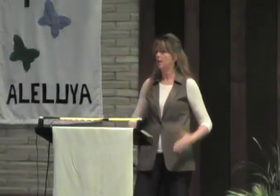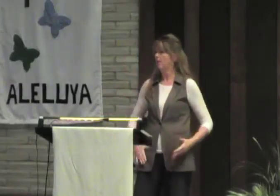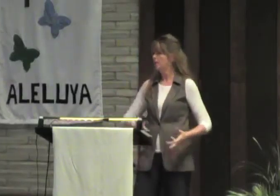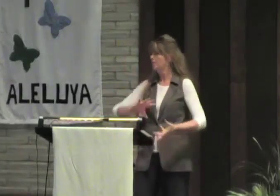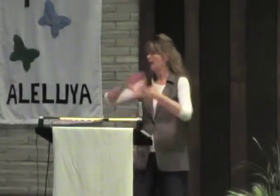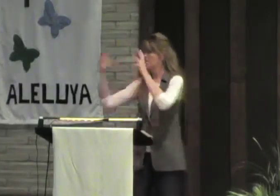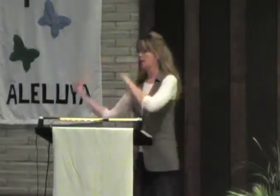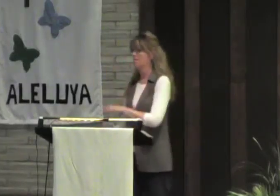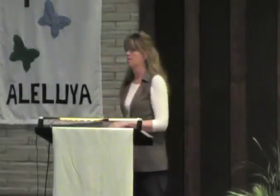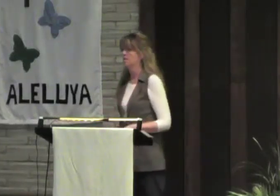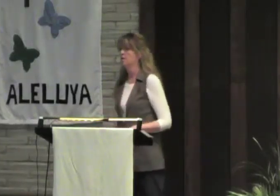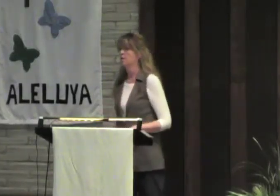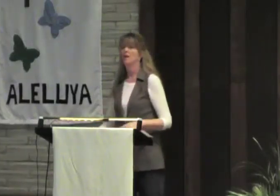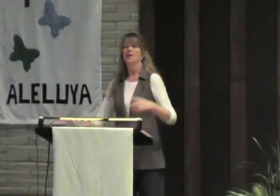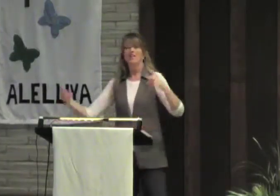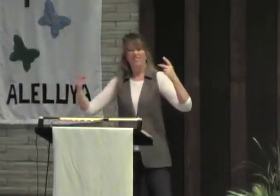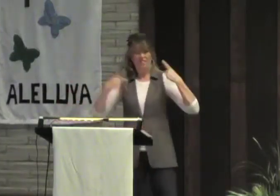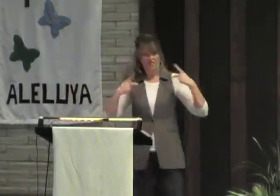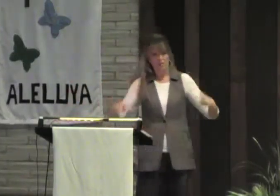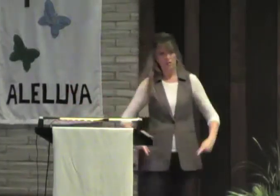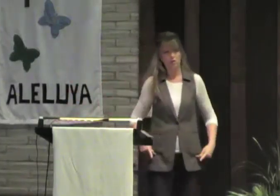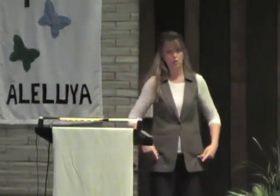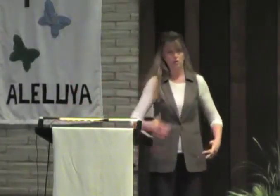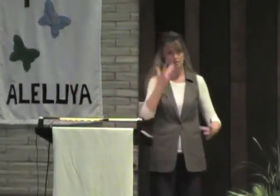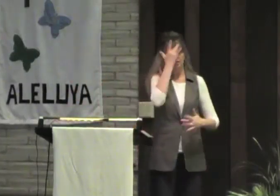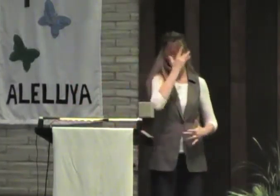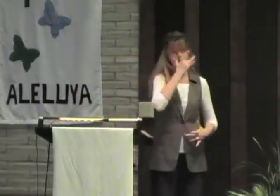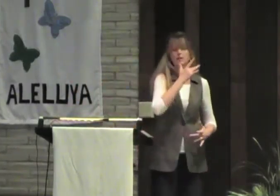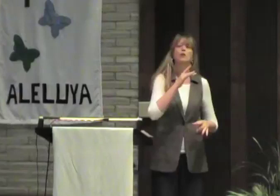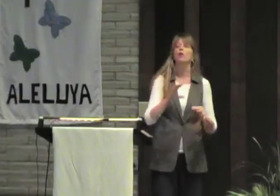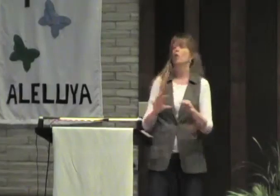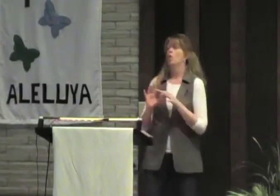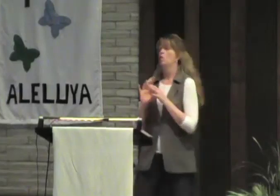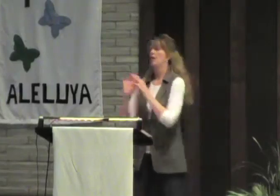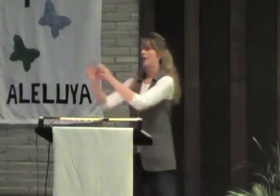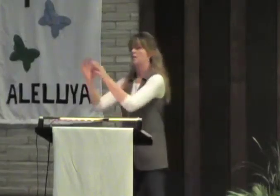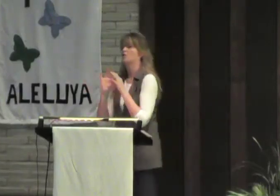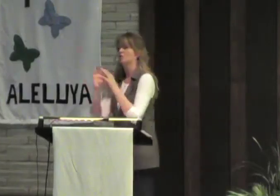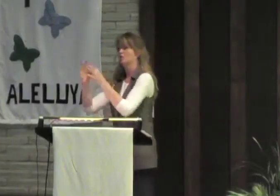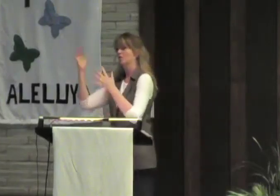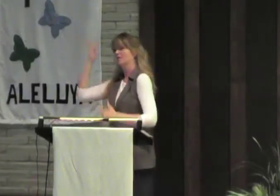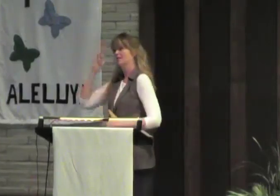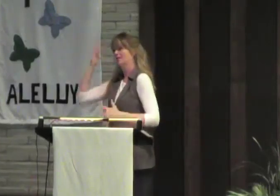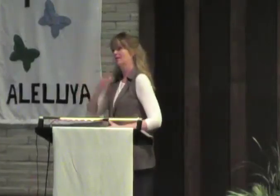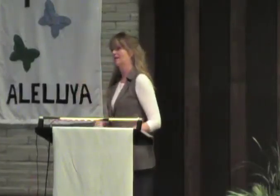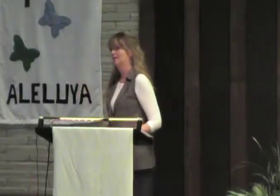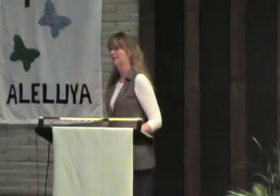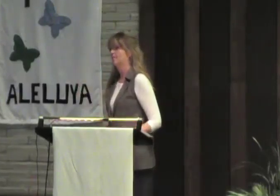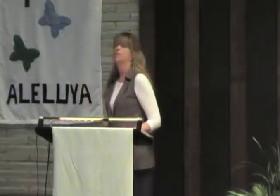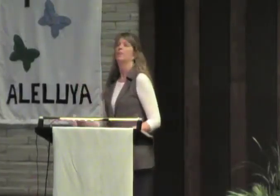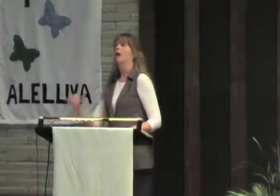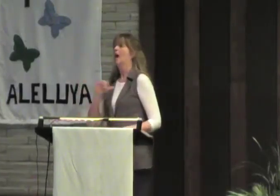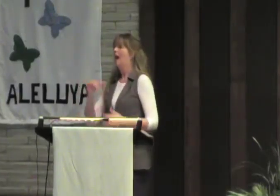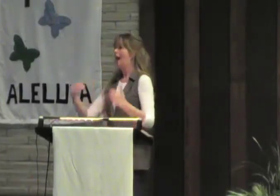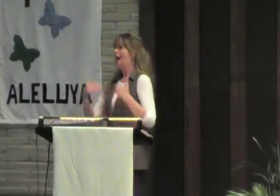And it affects your system, messes up your system. You can be physically sick and your relationships can be